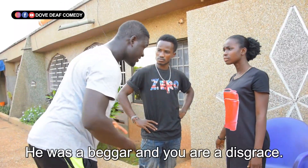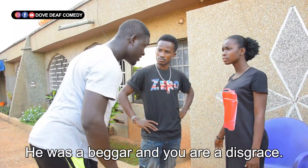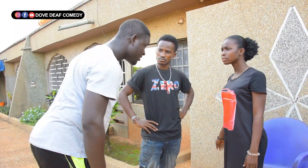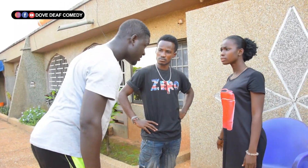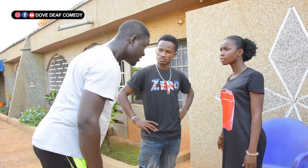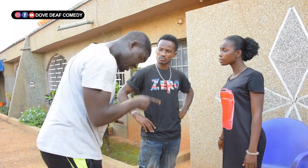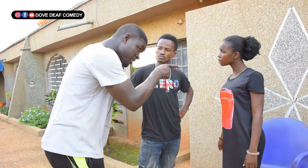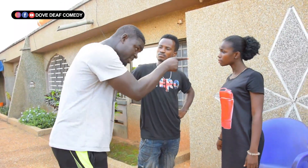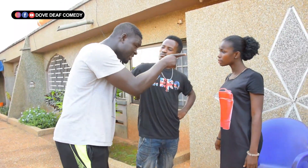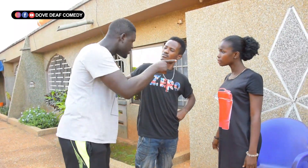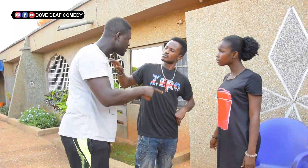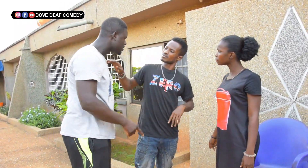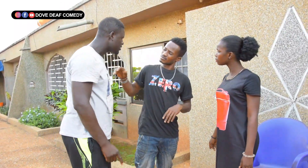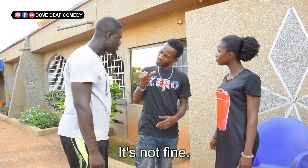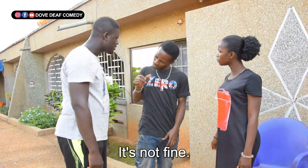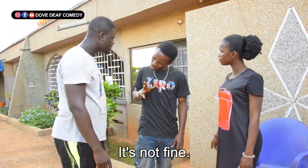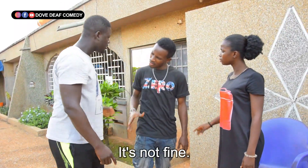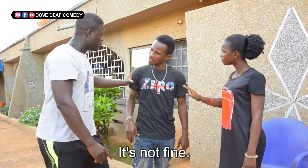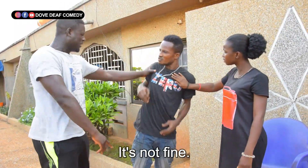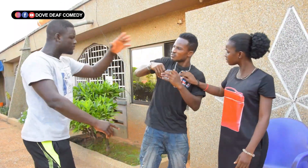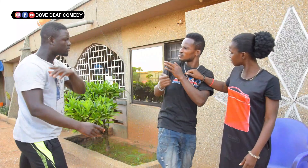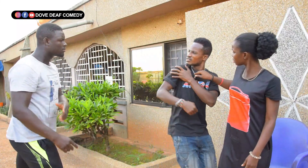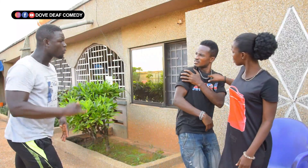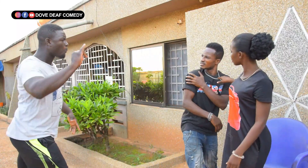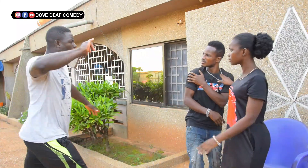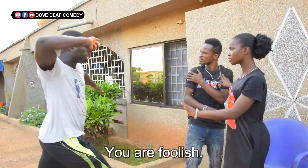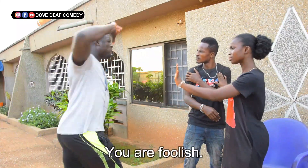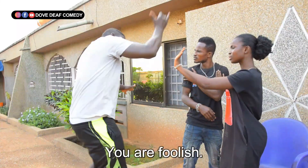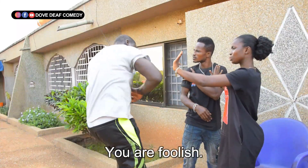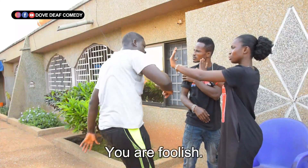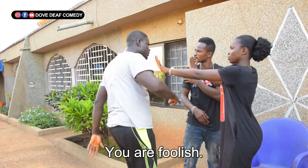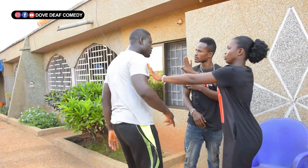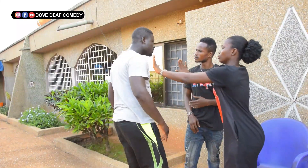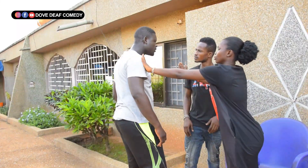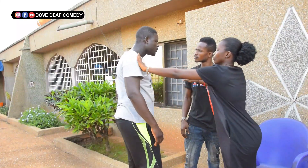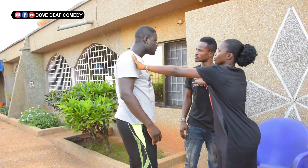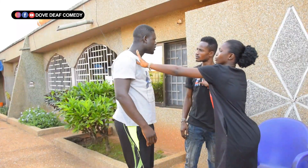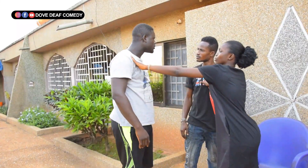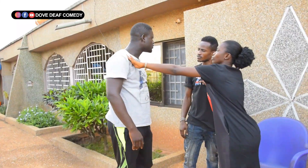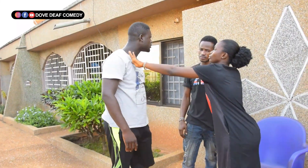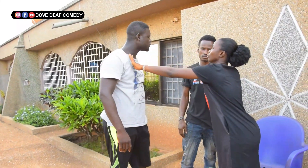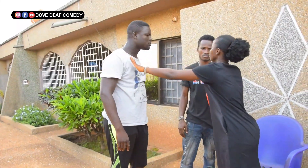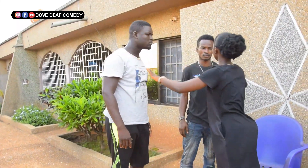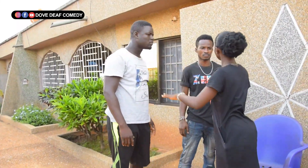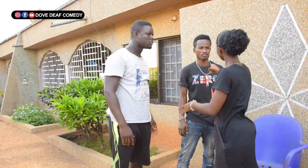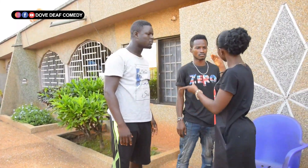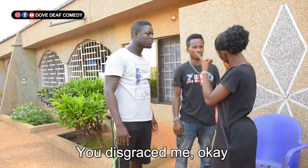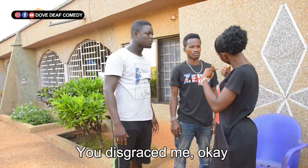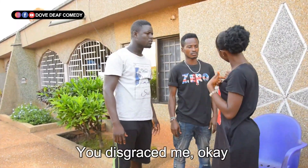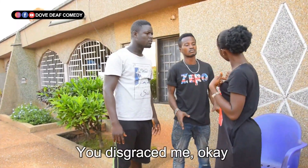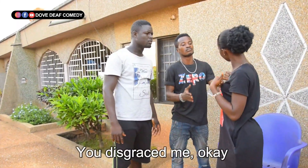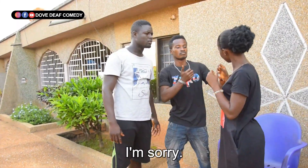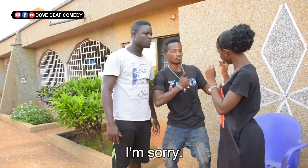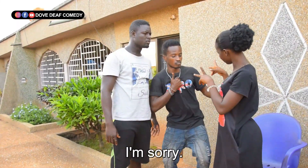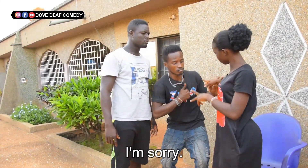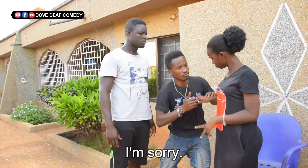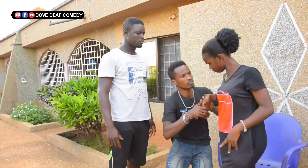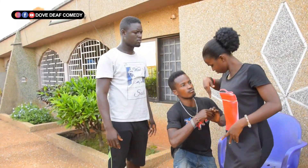are a disgrace. It's not fine. You are foolish. You disgraced me, okay, I'm